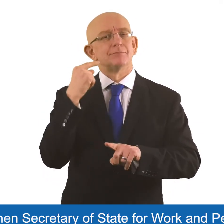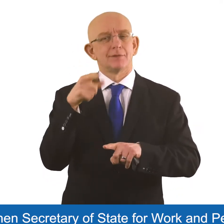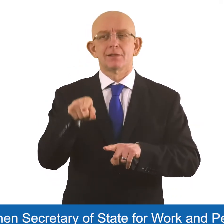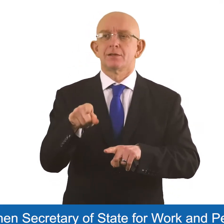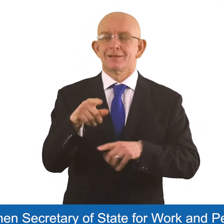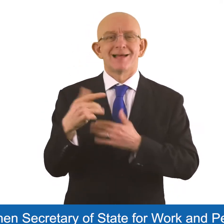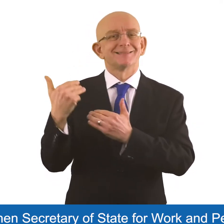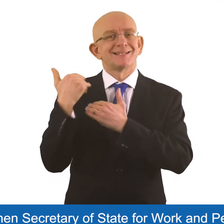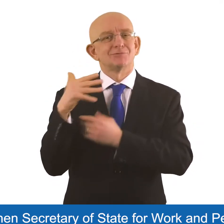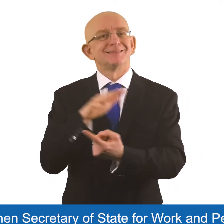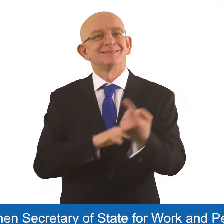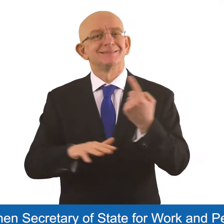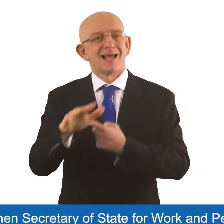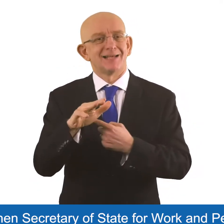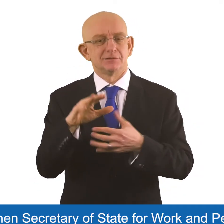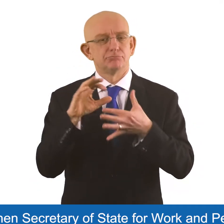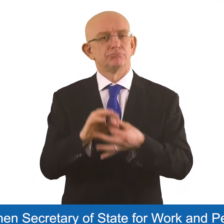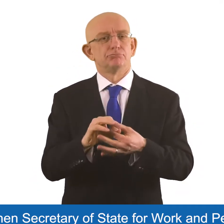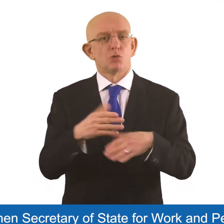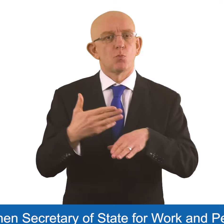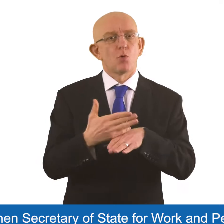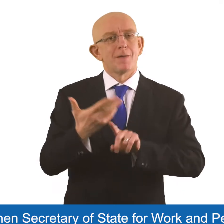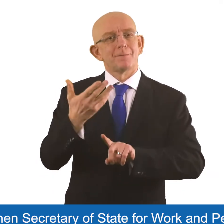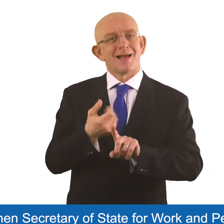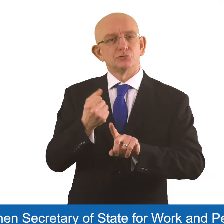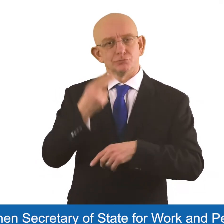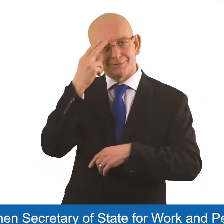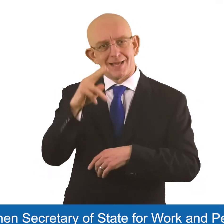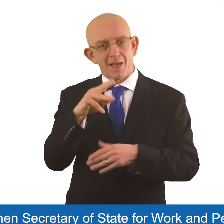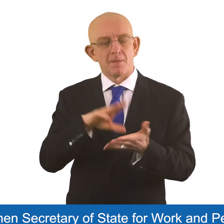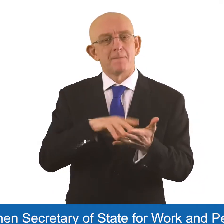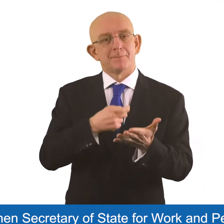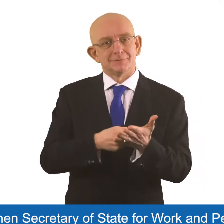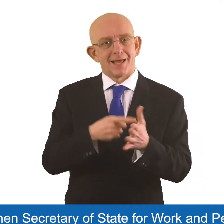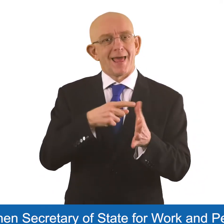By the then Secretary of State for Work and Pensions, Mr Andrew Smith, MP.